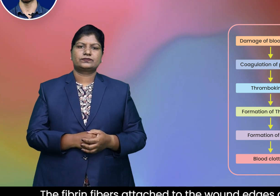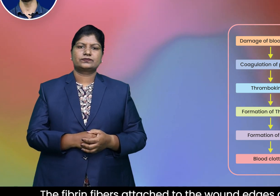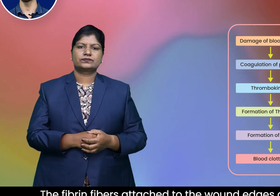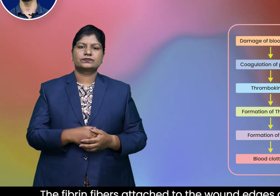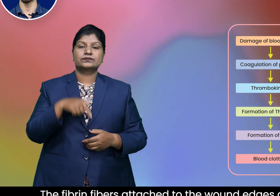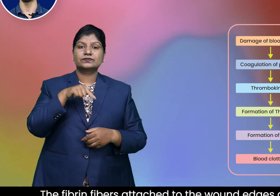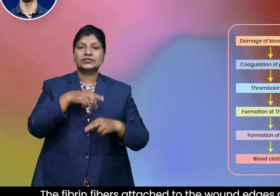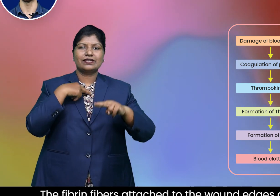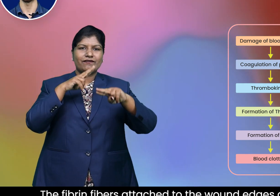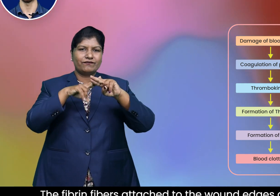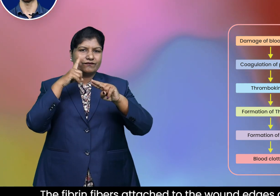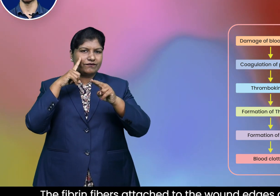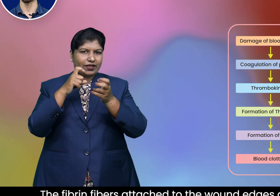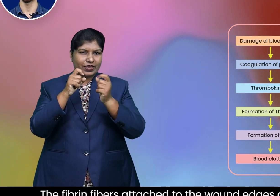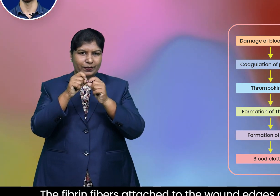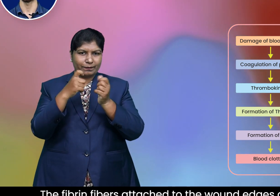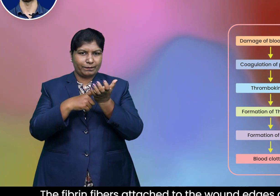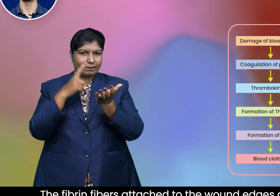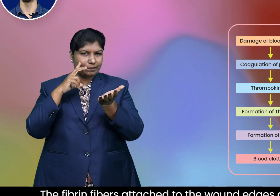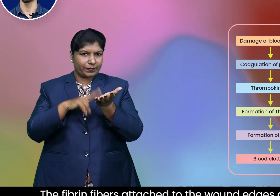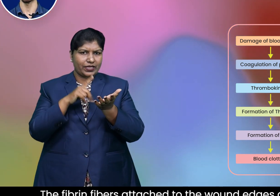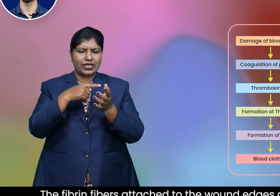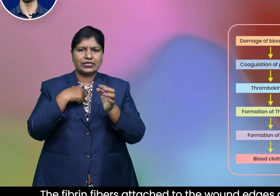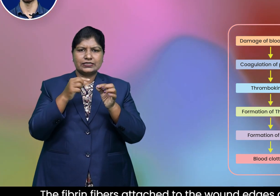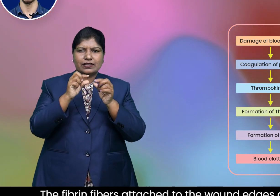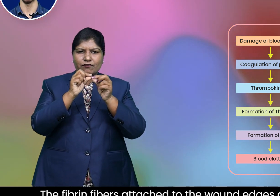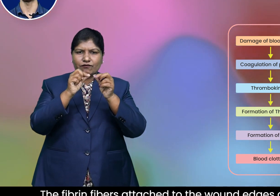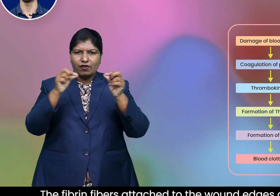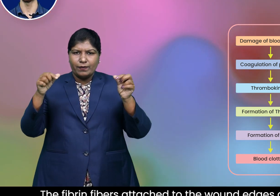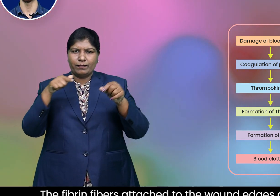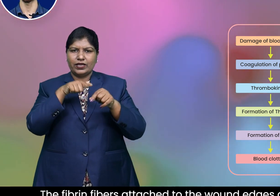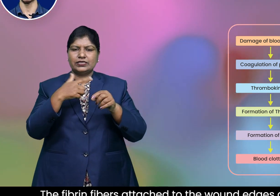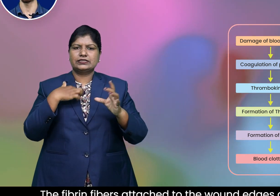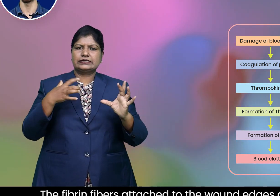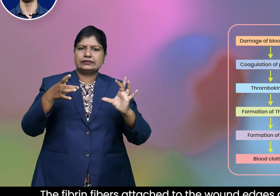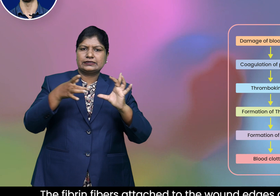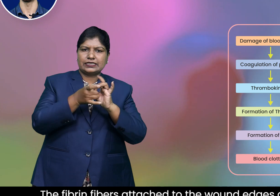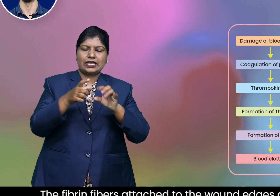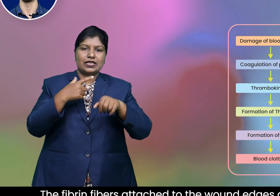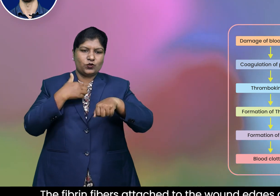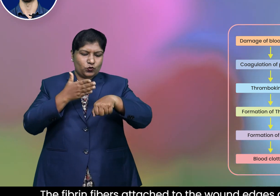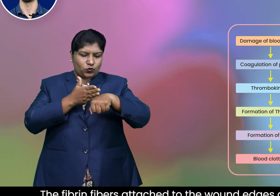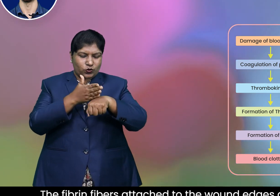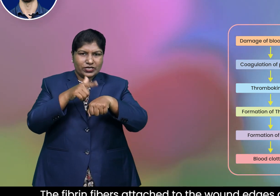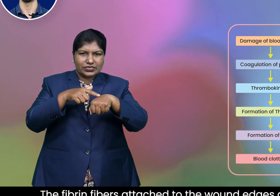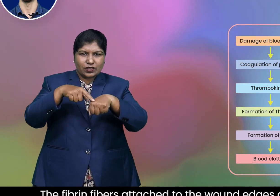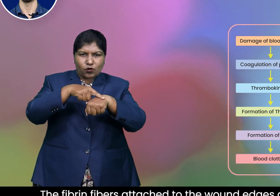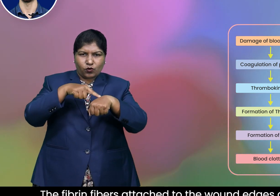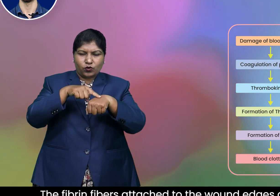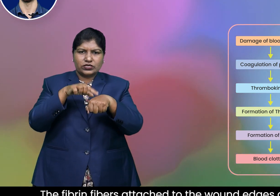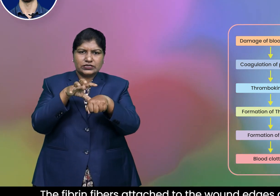The fibrin fibers attached to the wound edges are pulled together.